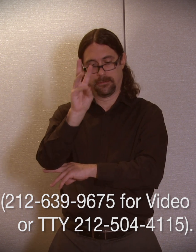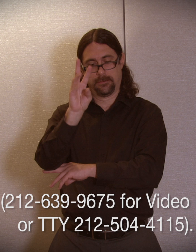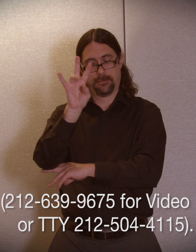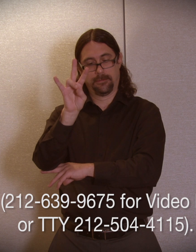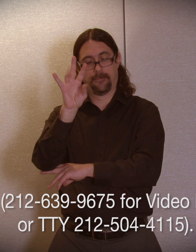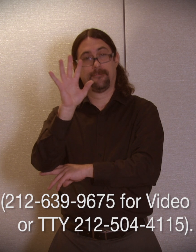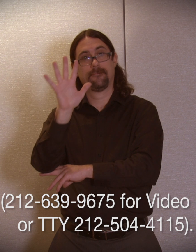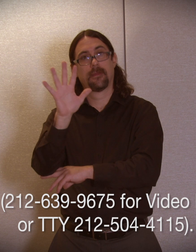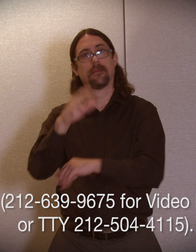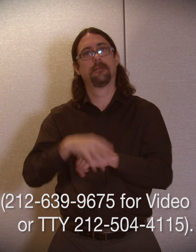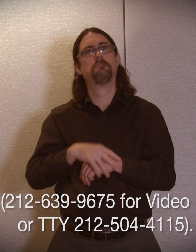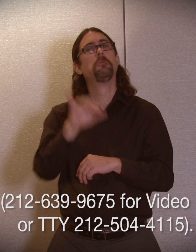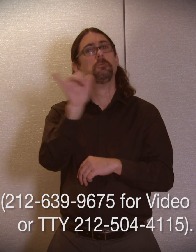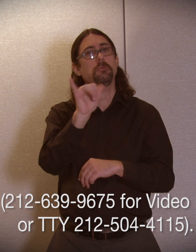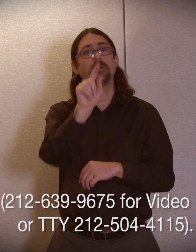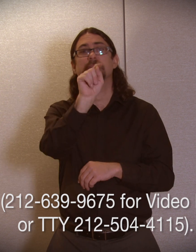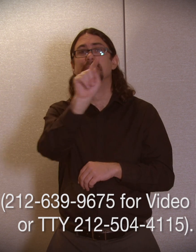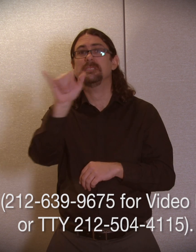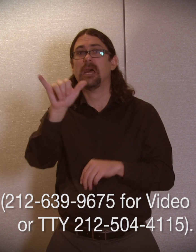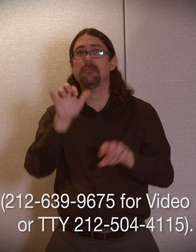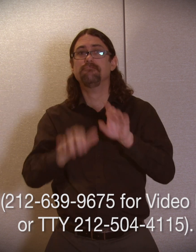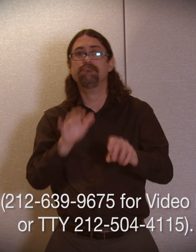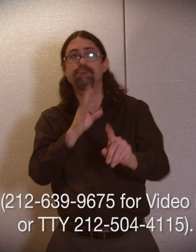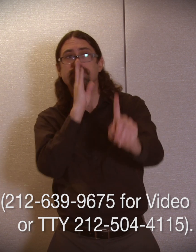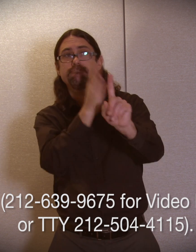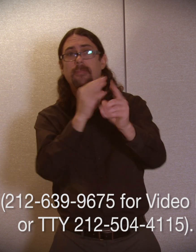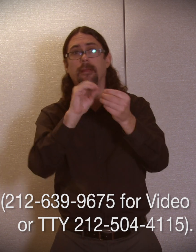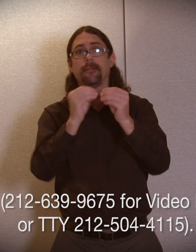-212-504-4115.